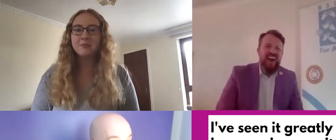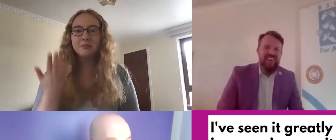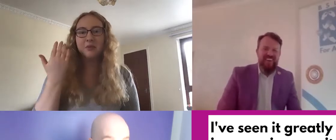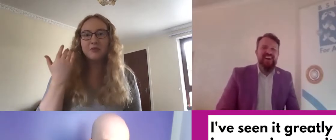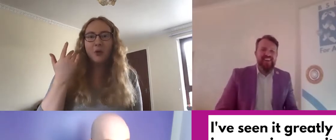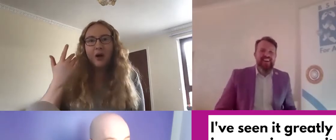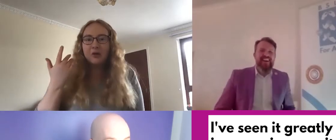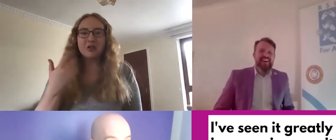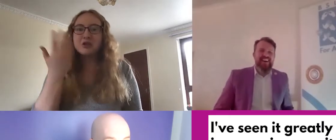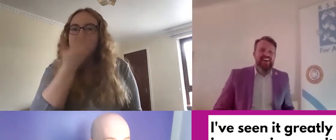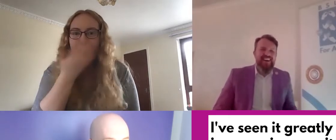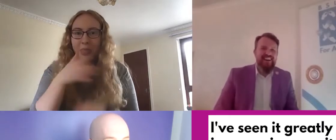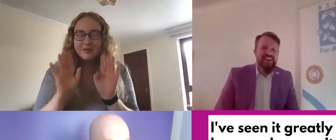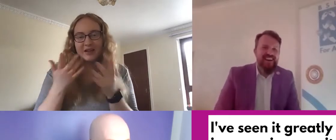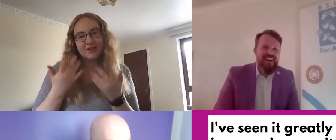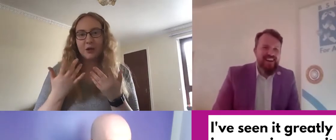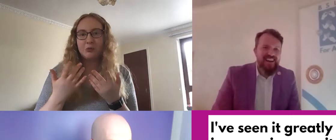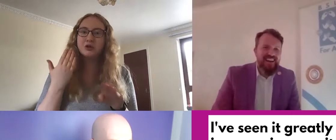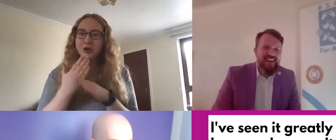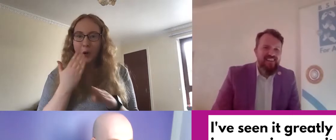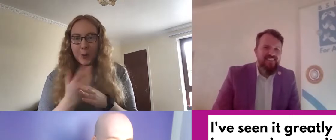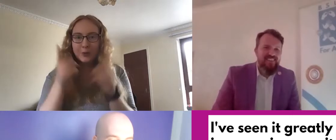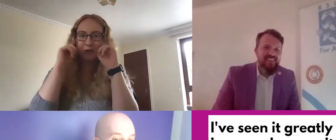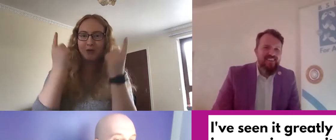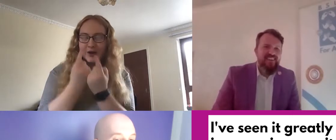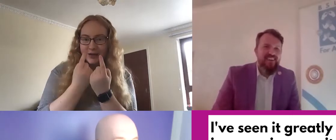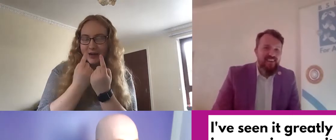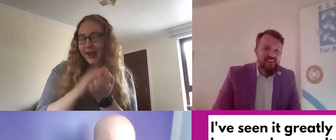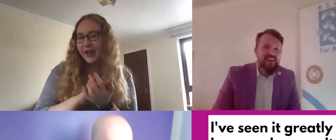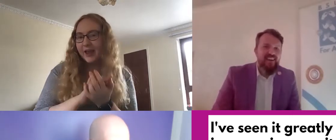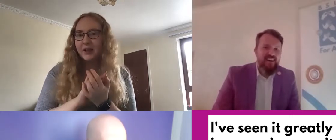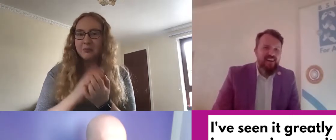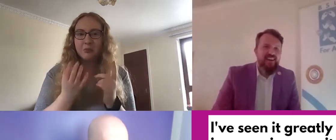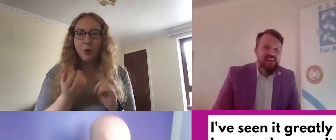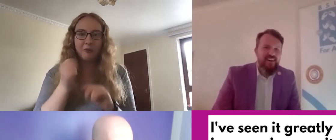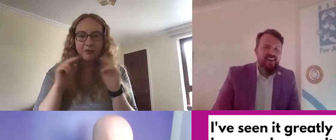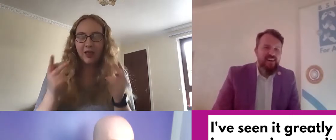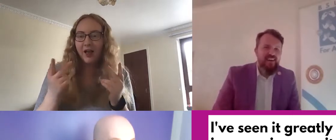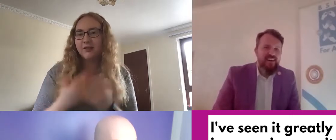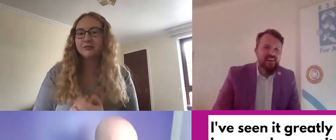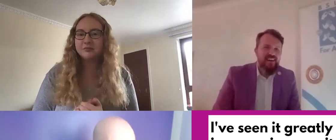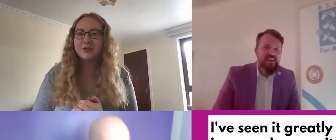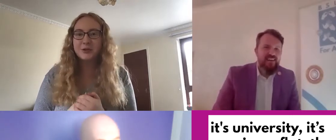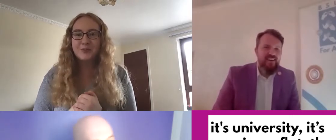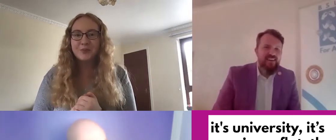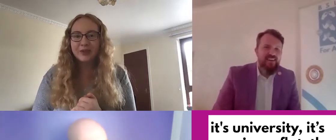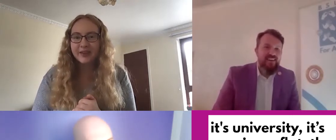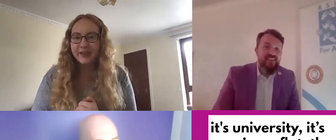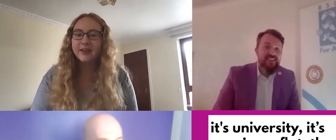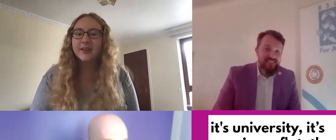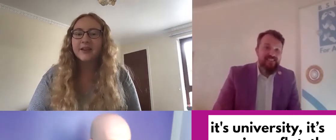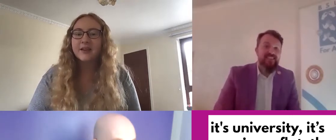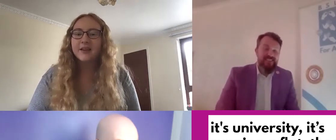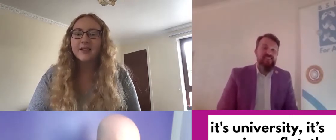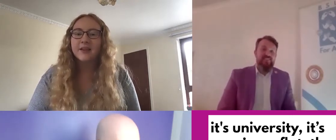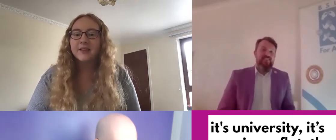Yeah, it's just, I've seen it, you know, greatly increased in comparison to before. It was just school in the past that I had to worry about, but now it's work, it's university, it's,